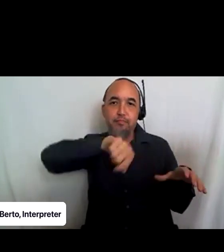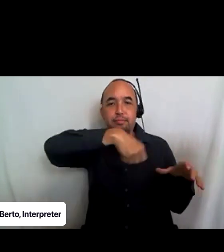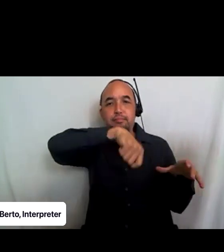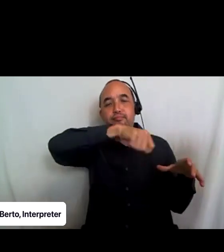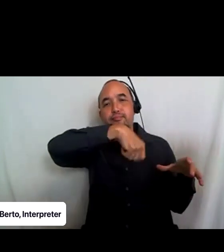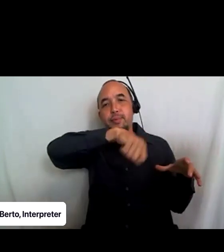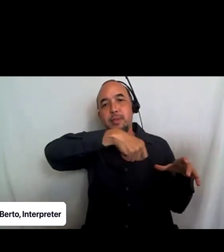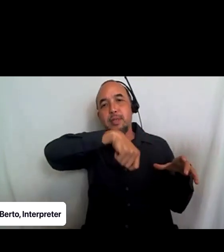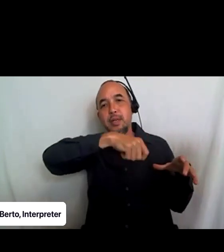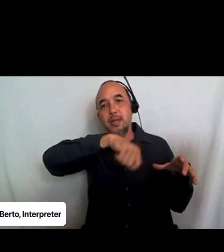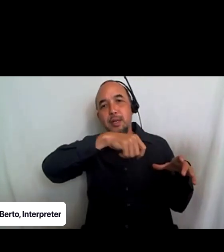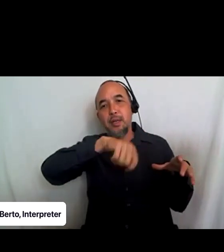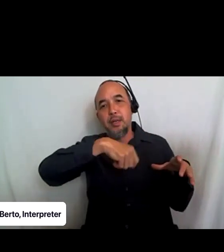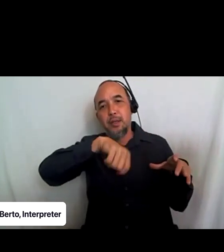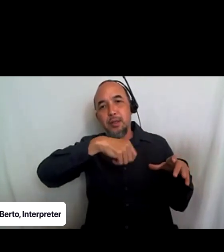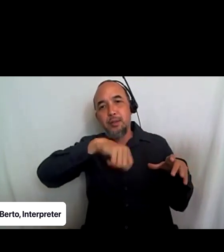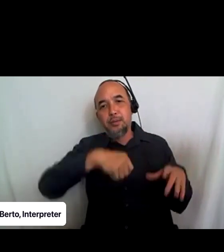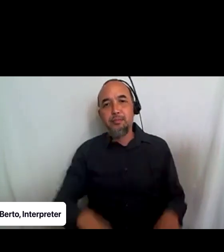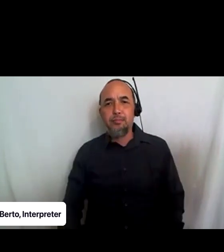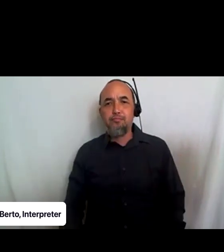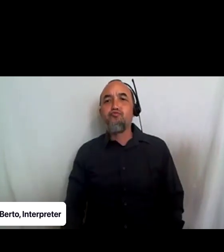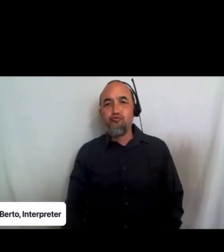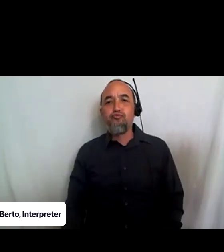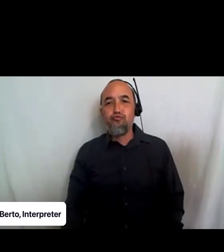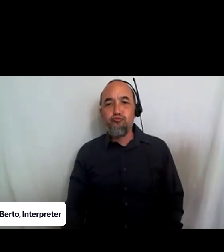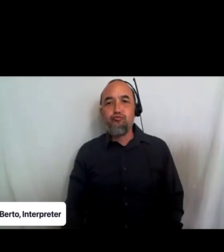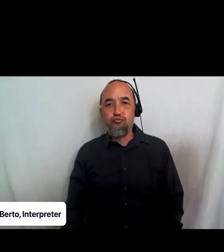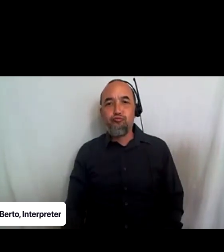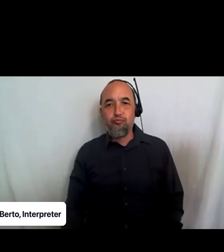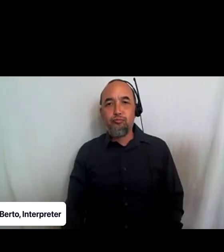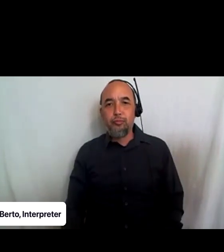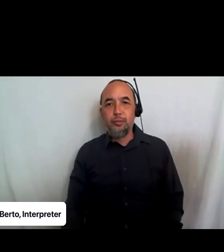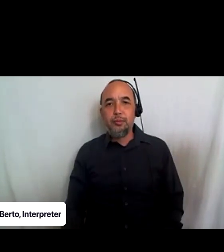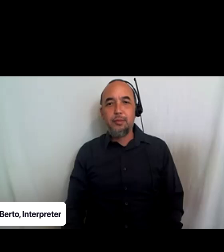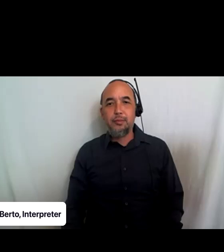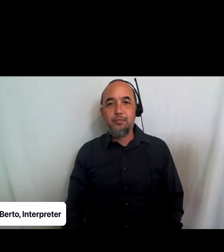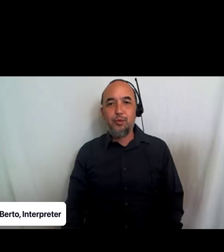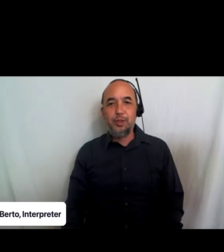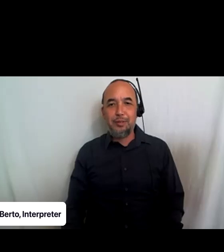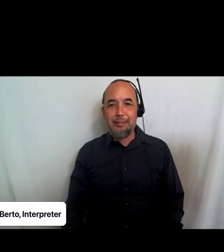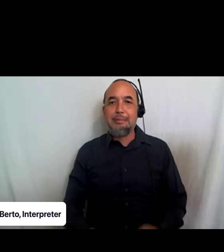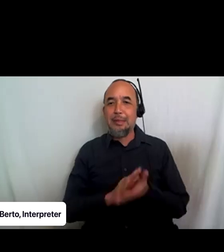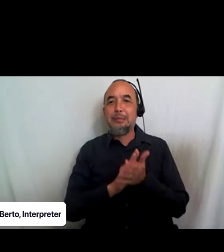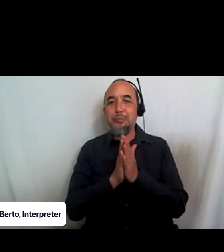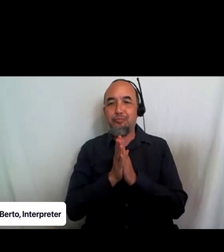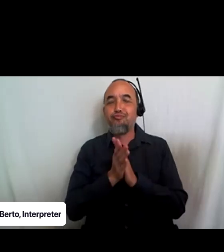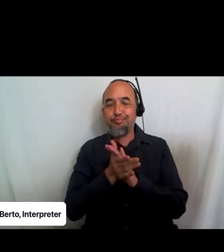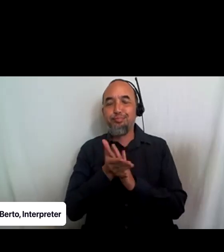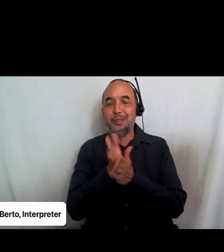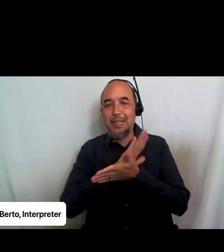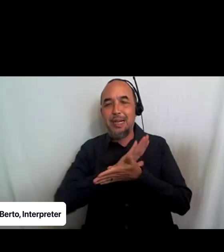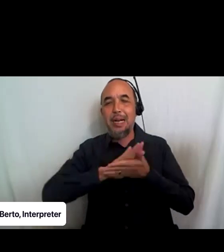Okay. Look at that. Turning into a nice cheese sauce.